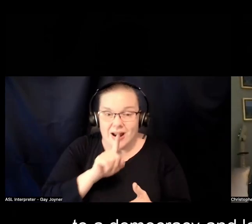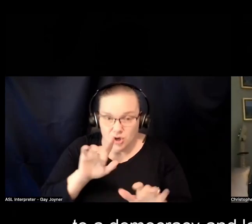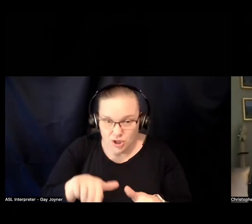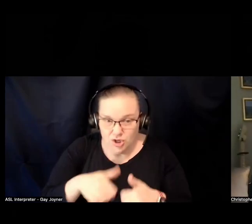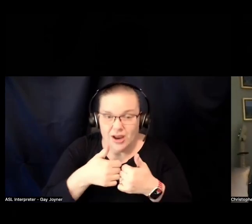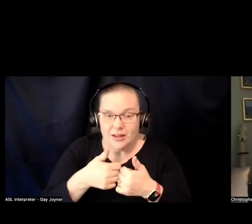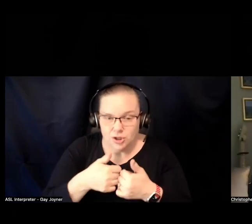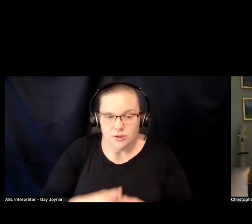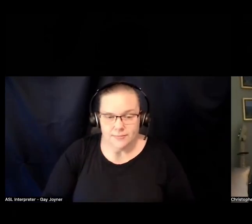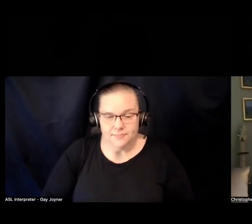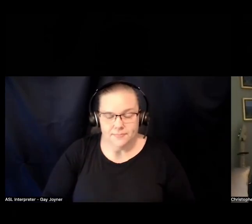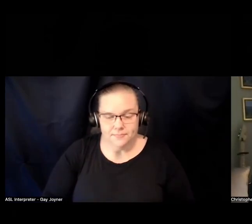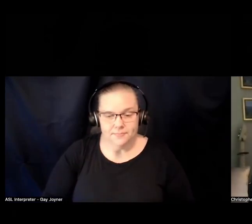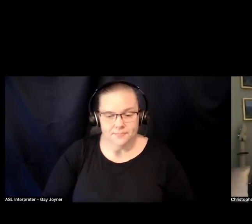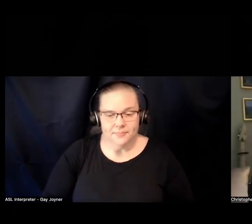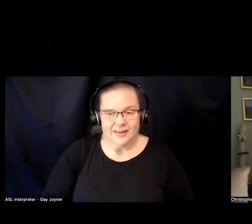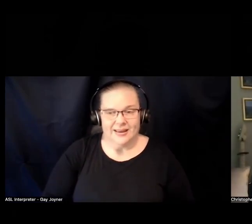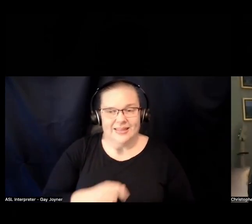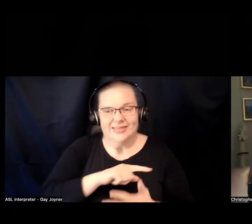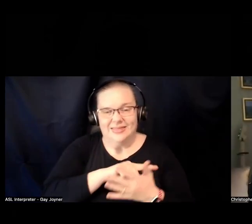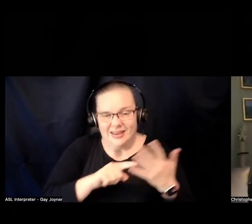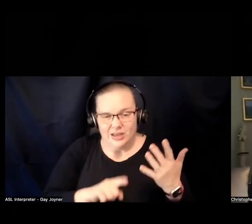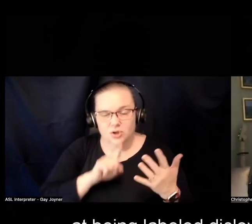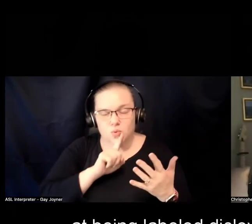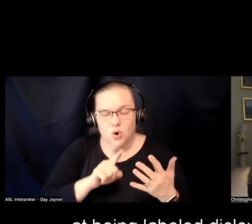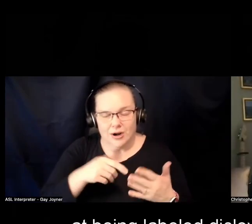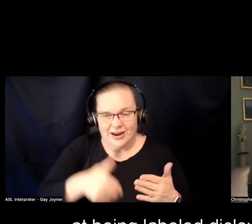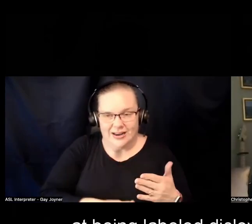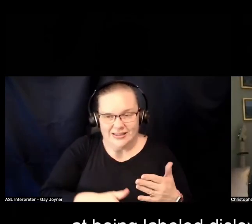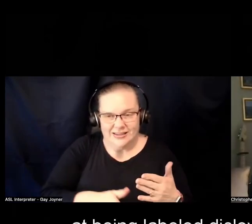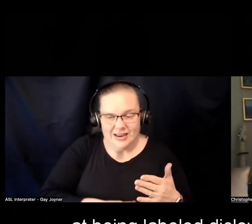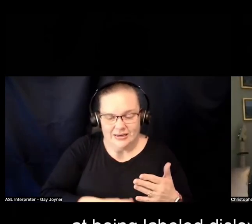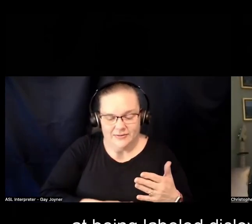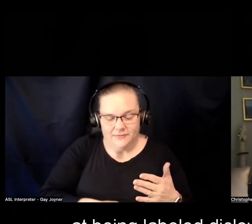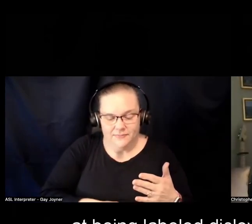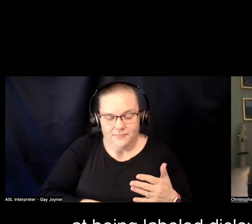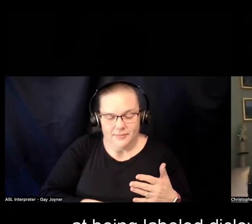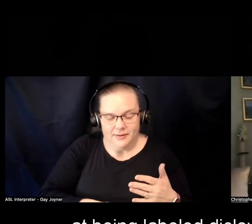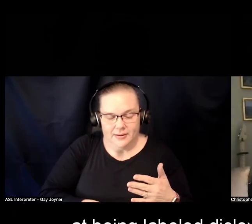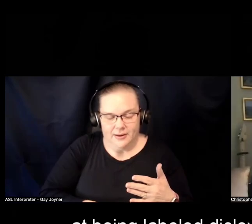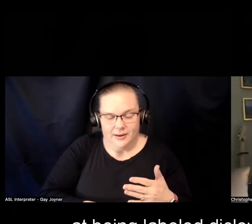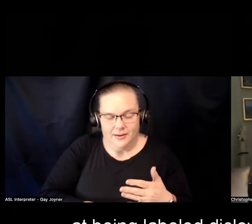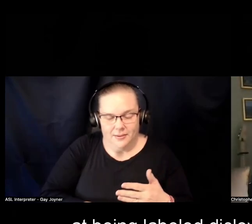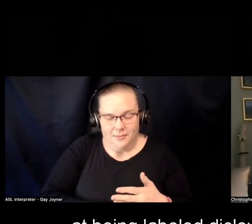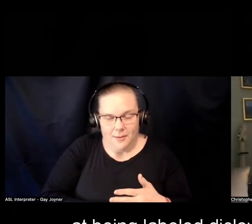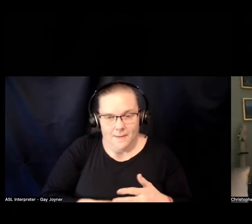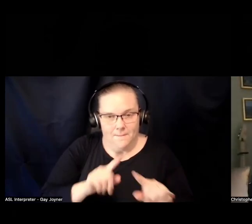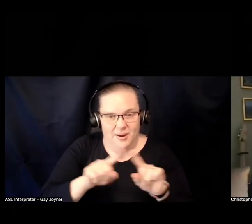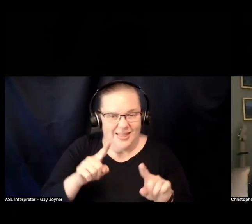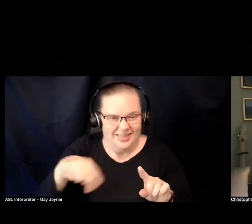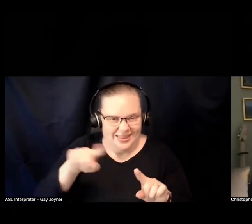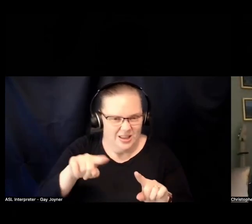were challenged. This was Anna's instinctive outrage at being labeled disloyal to her country by a character like Ralph De